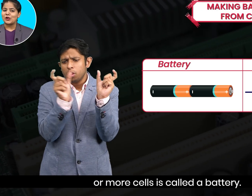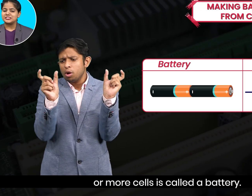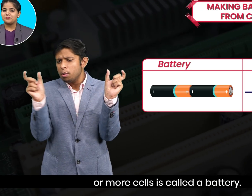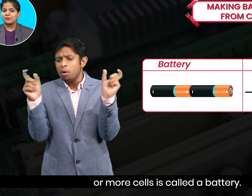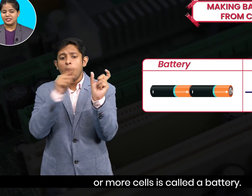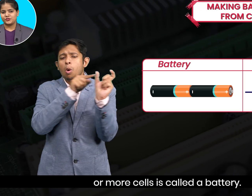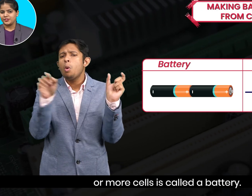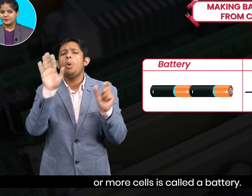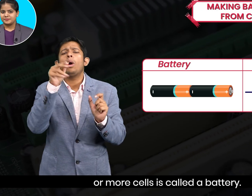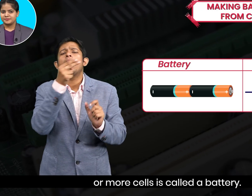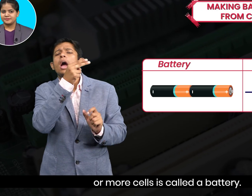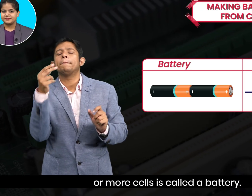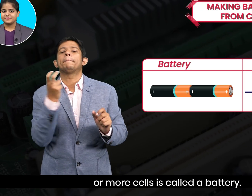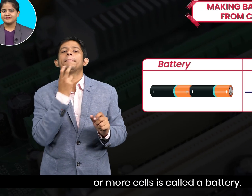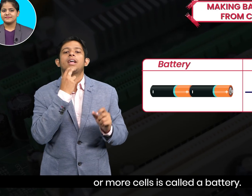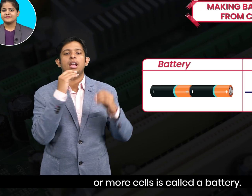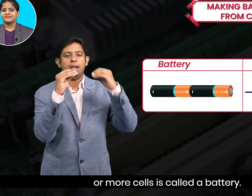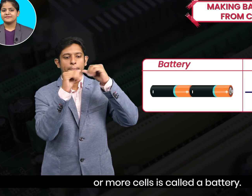is called a battery.